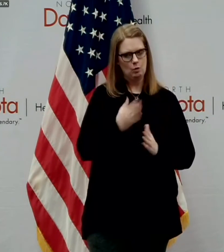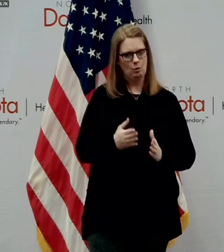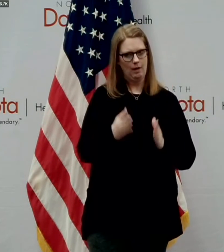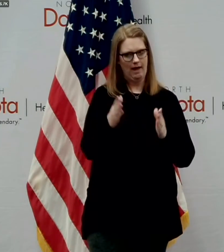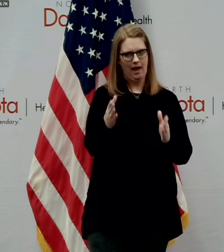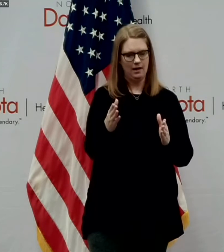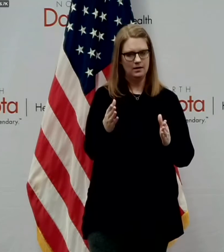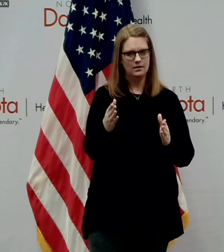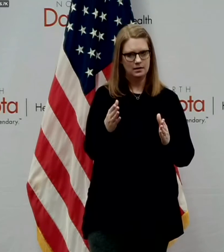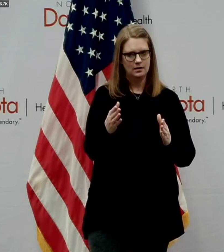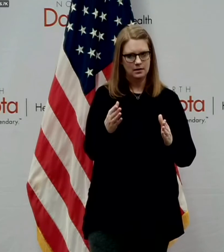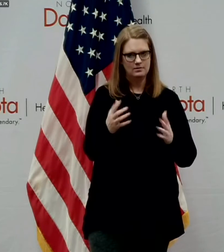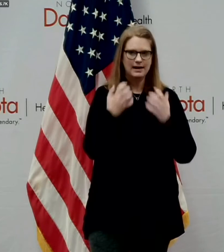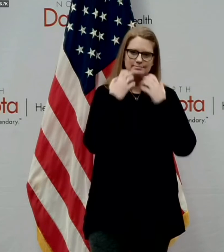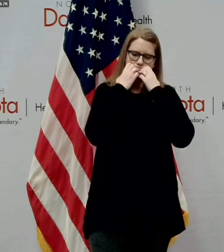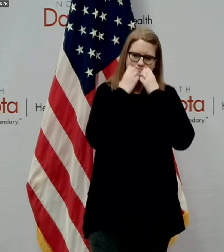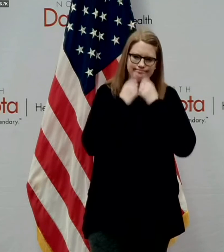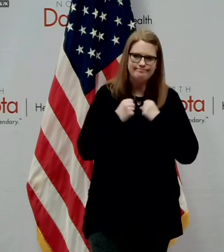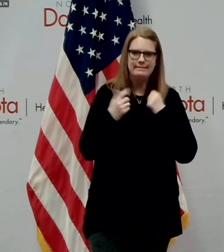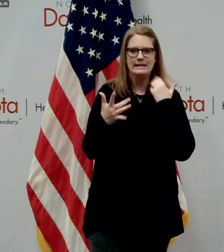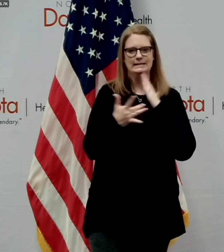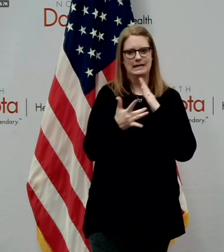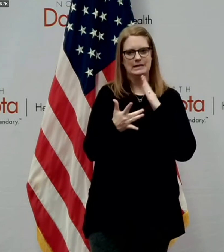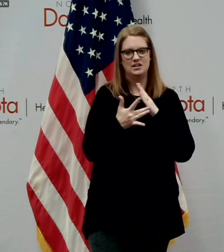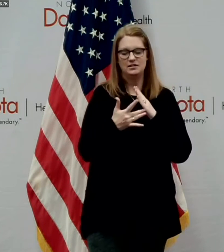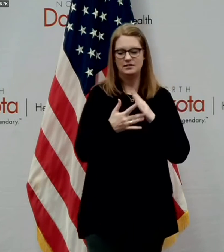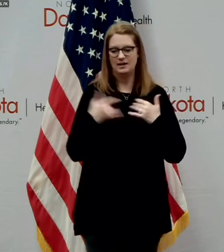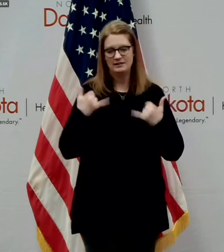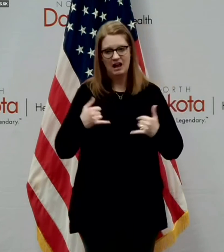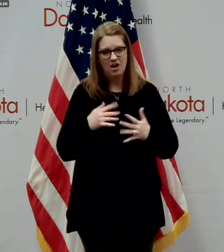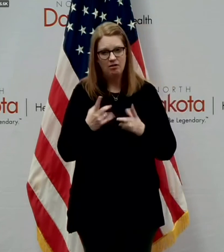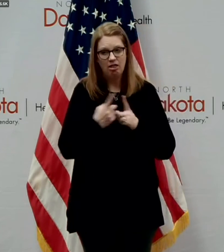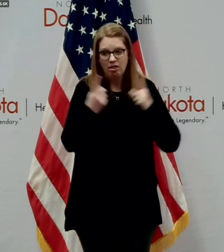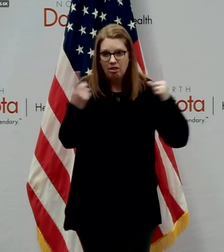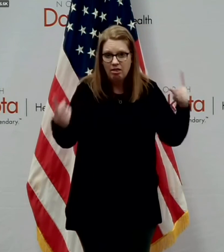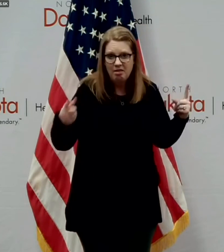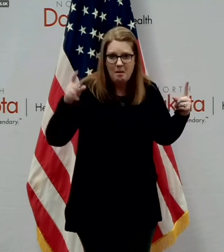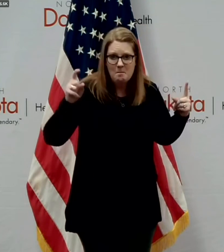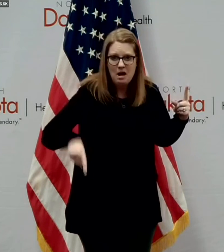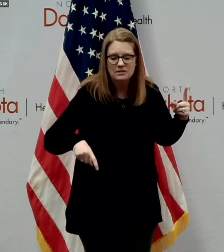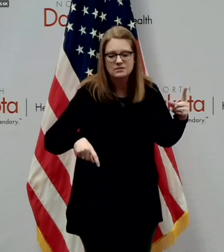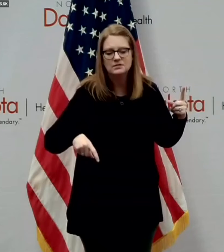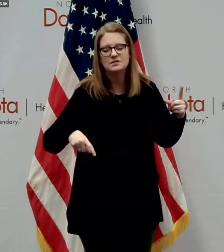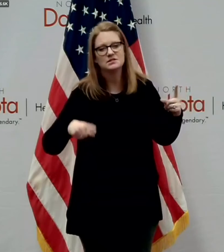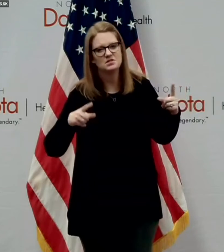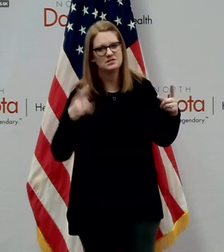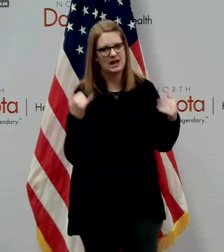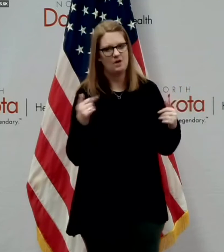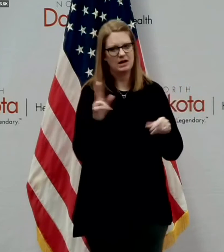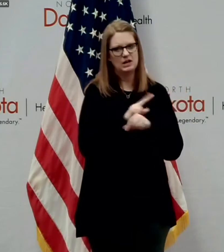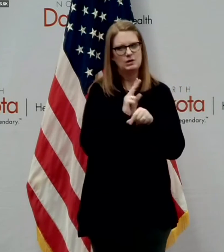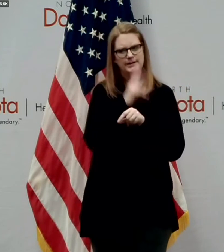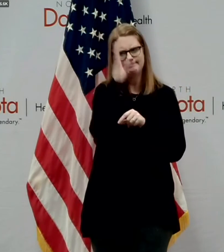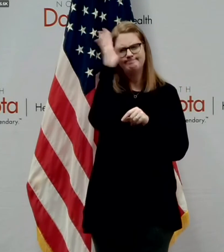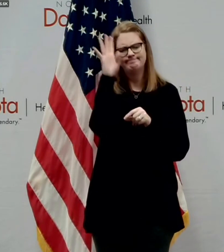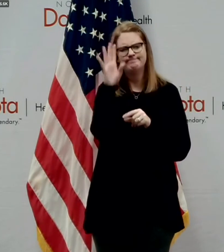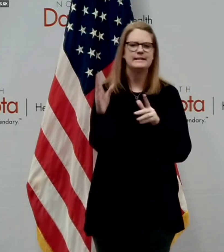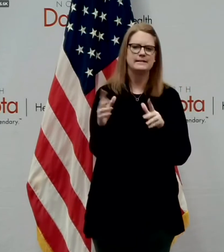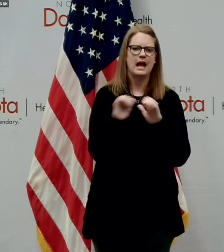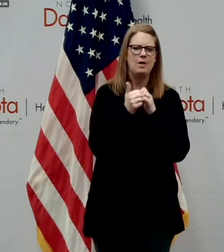are using and embracing technology to rise above the challenges today, to continue to come together to celebrate culture and